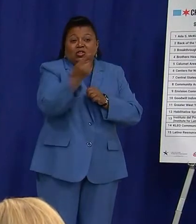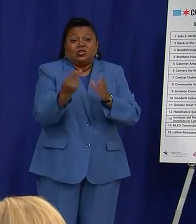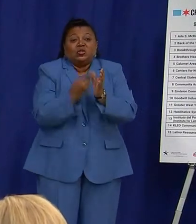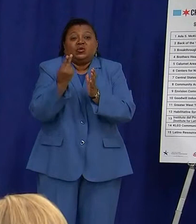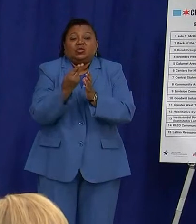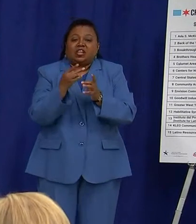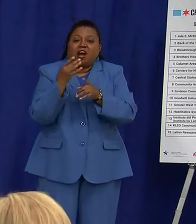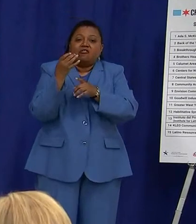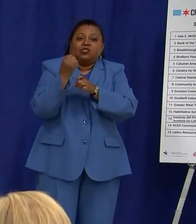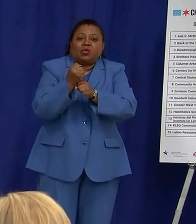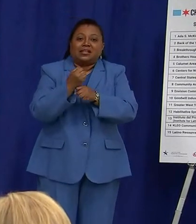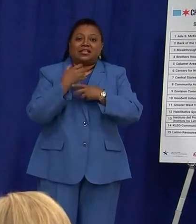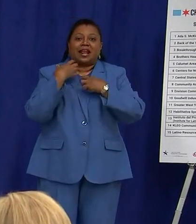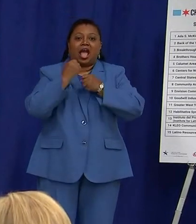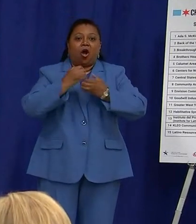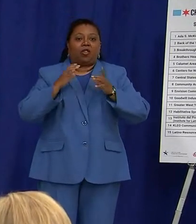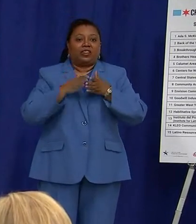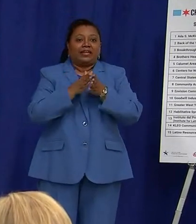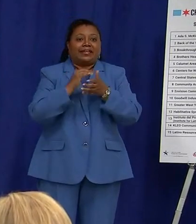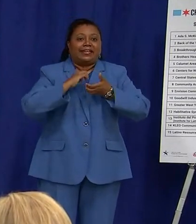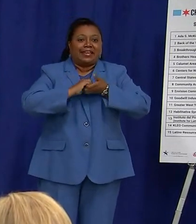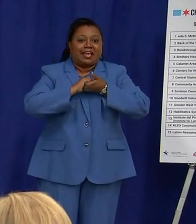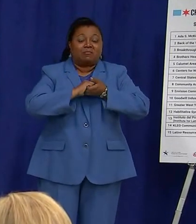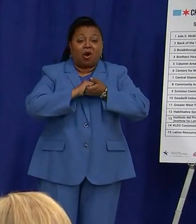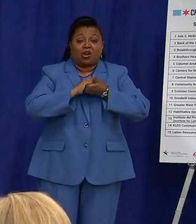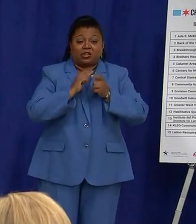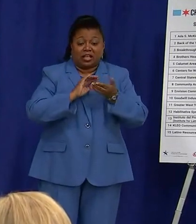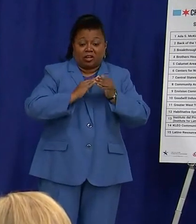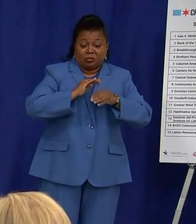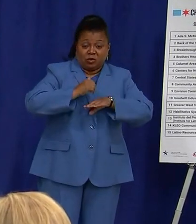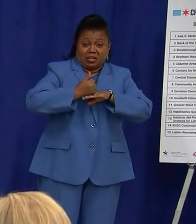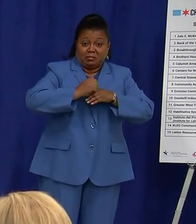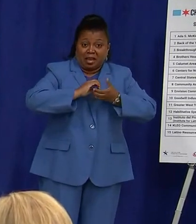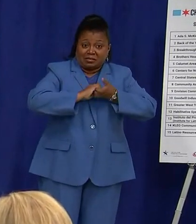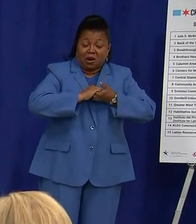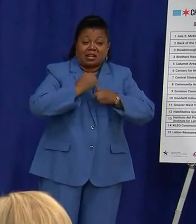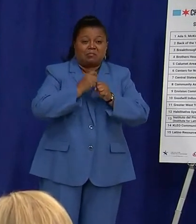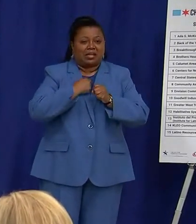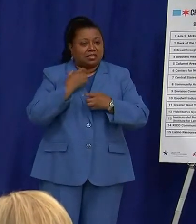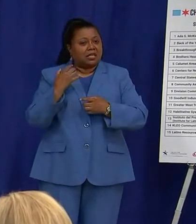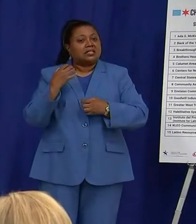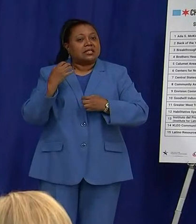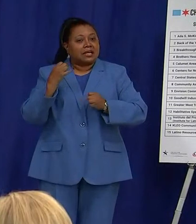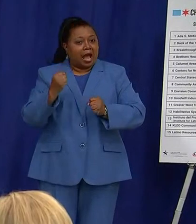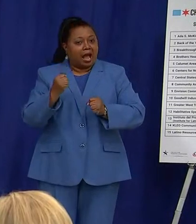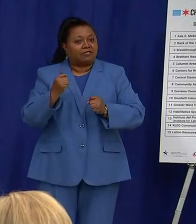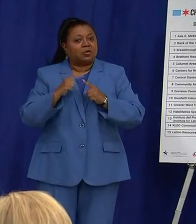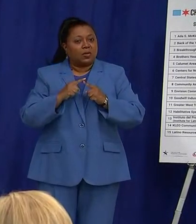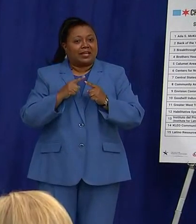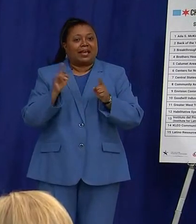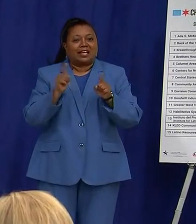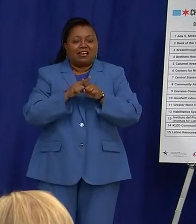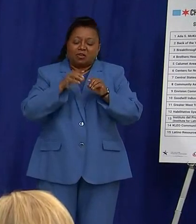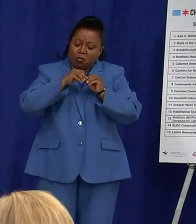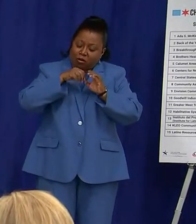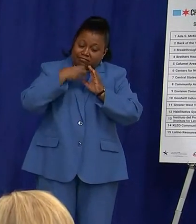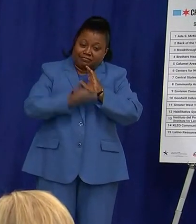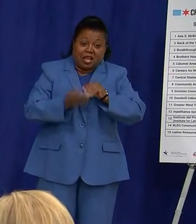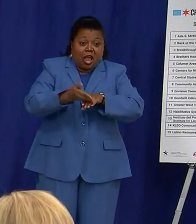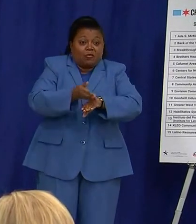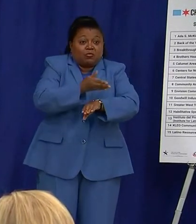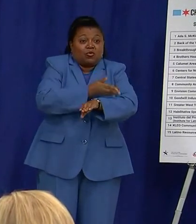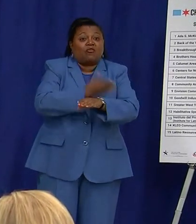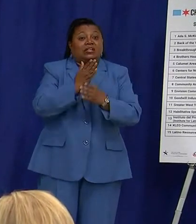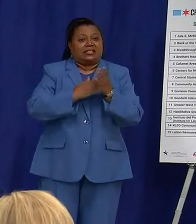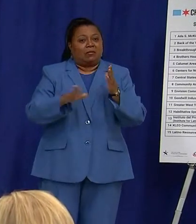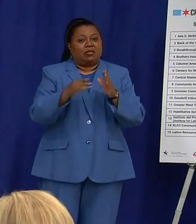of trusted healthcare partners and community-based partners is one thing that makes us confident we'll be able to even further improve on